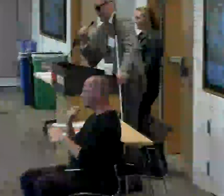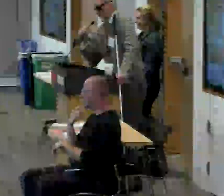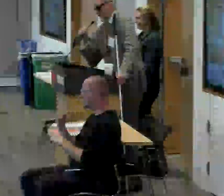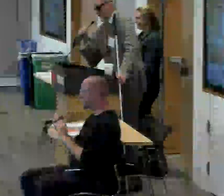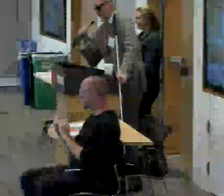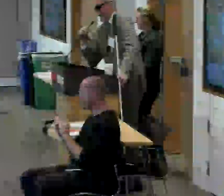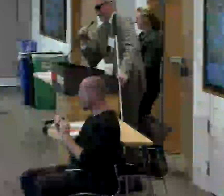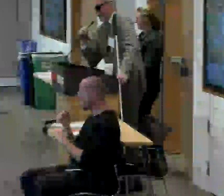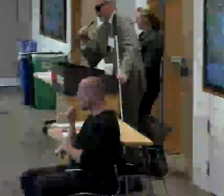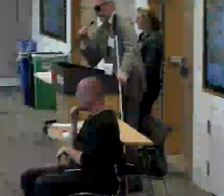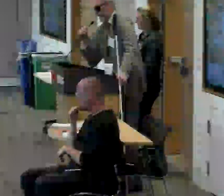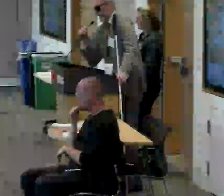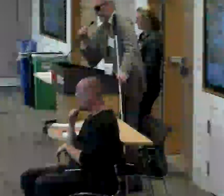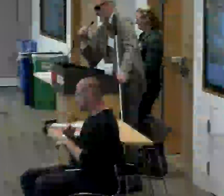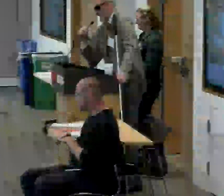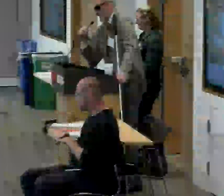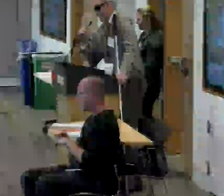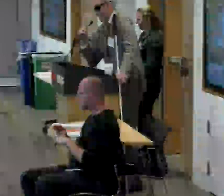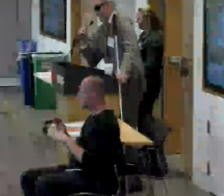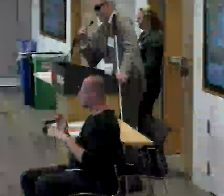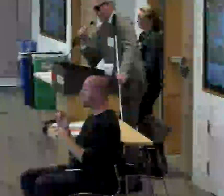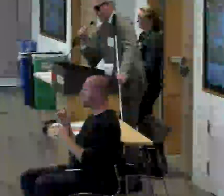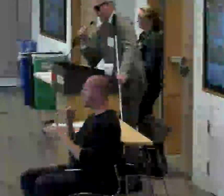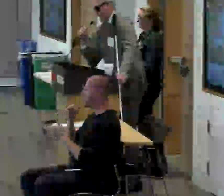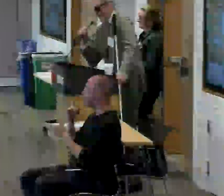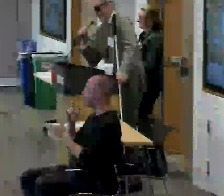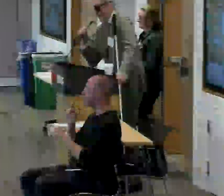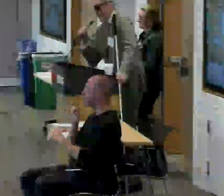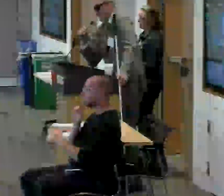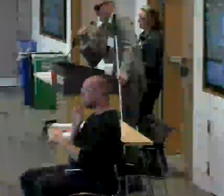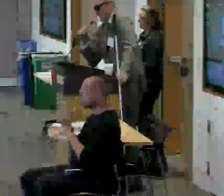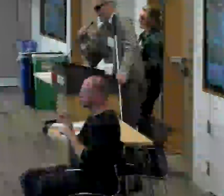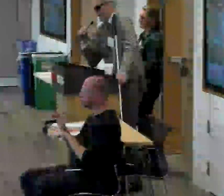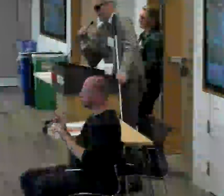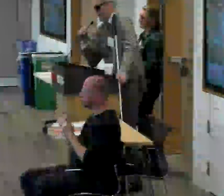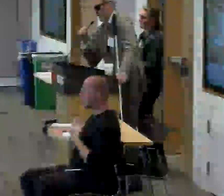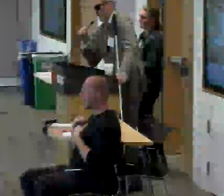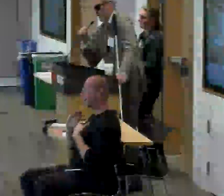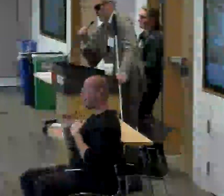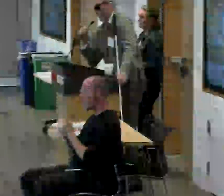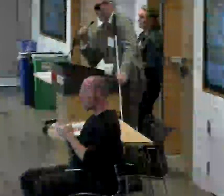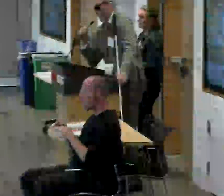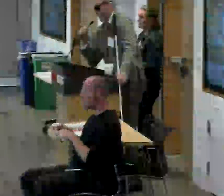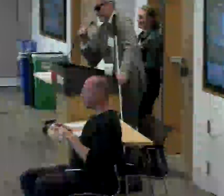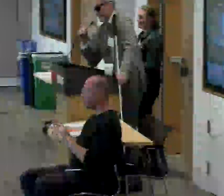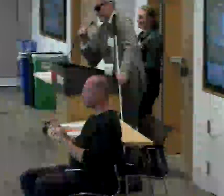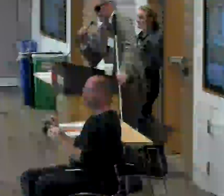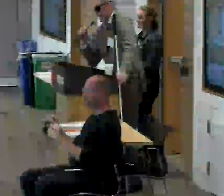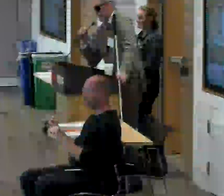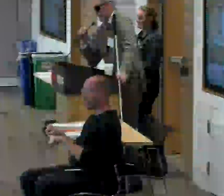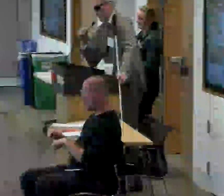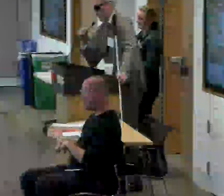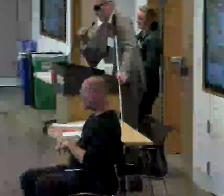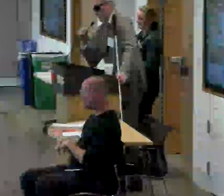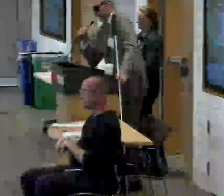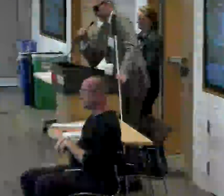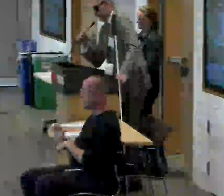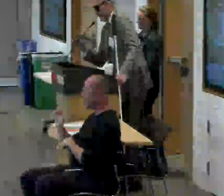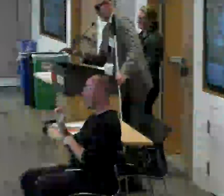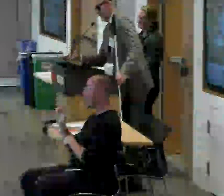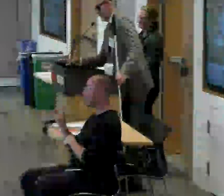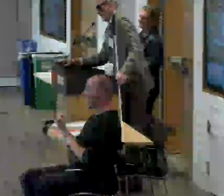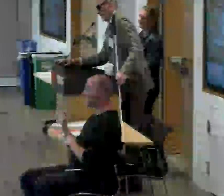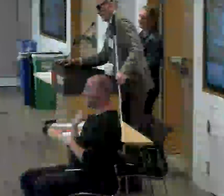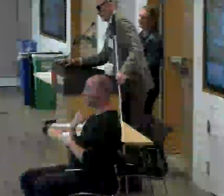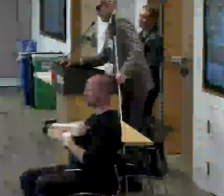sure that people have all of the opportunities that they can. The Lighthouse here, we're an organization that serves people who are blind and